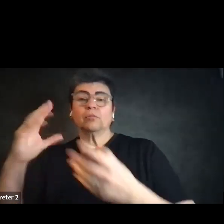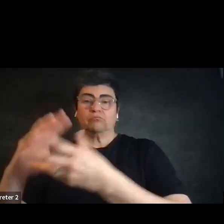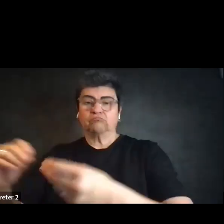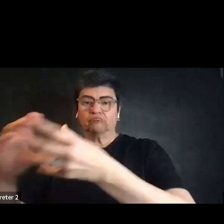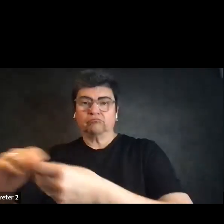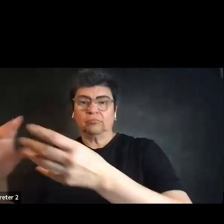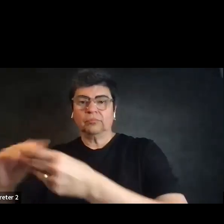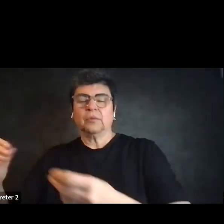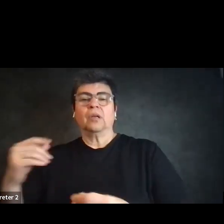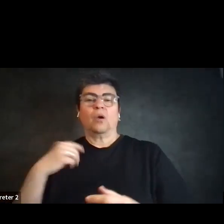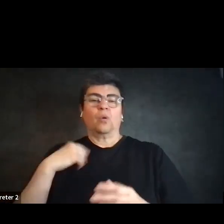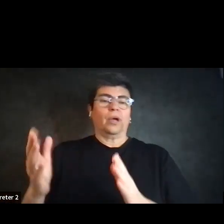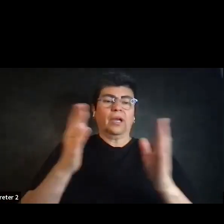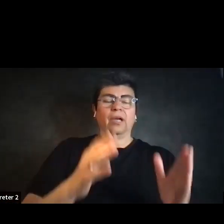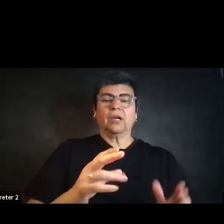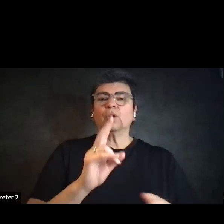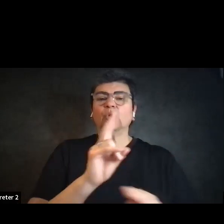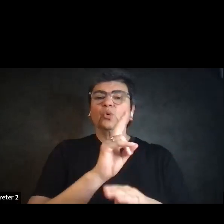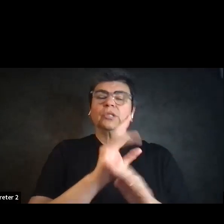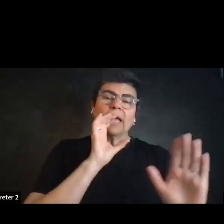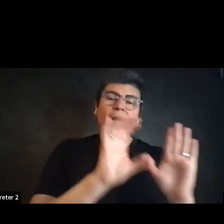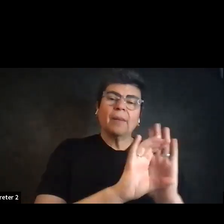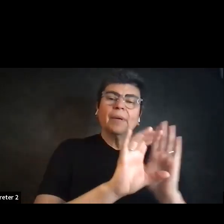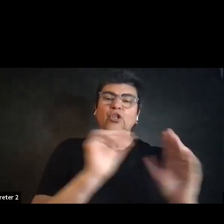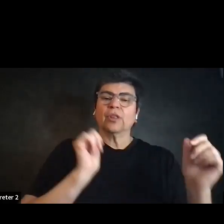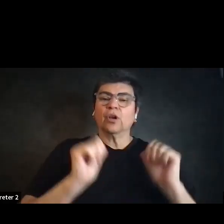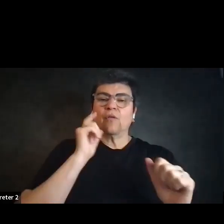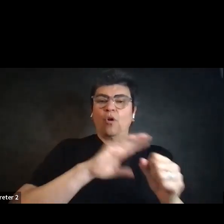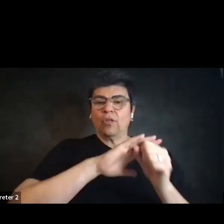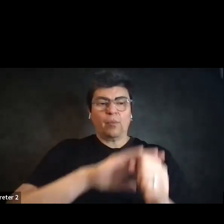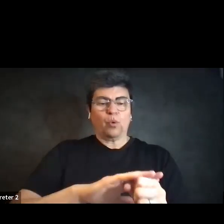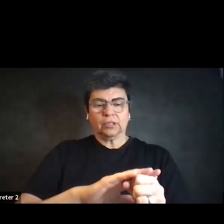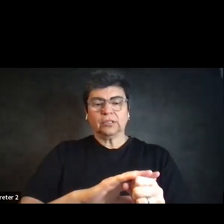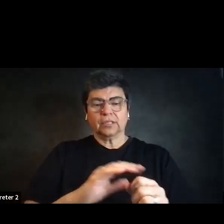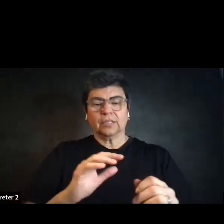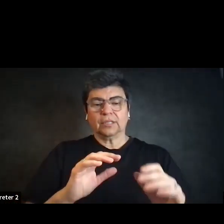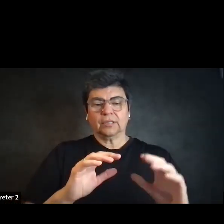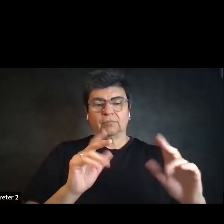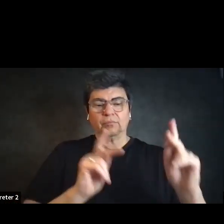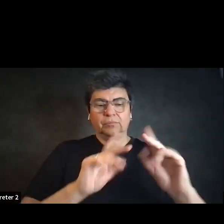we used what we call as image theater in the theater of the oppressed lingo.